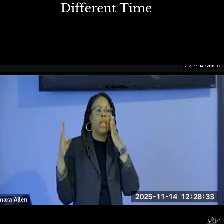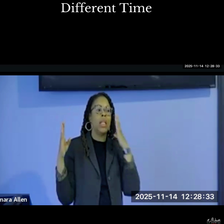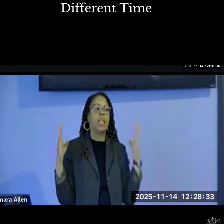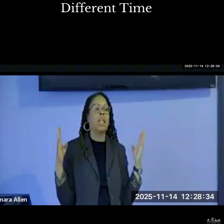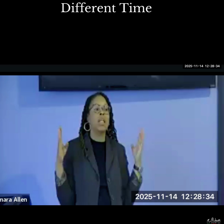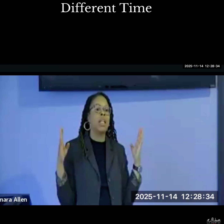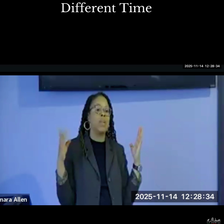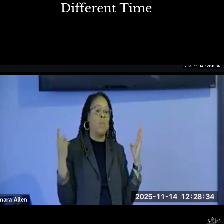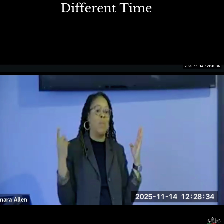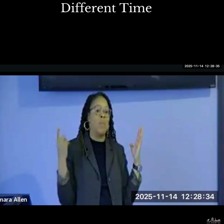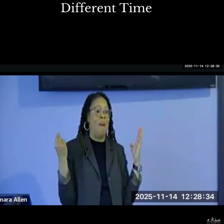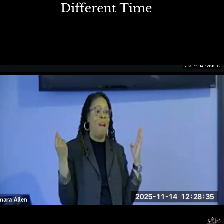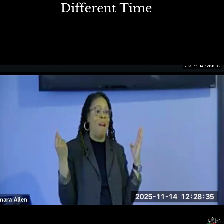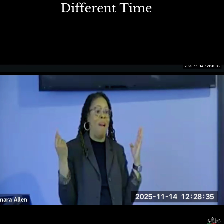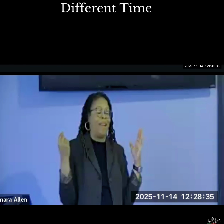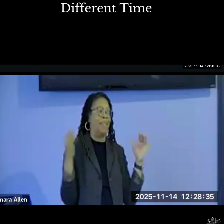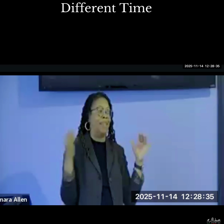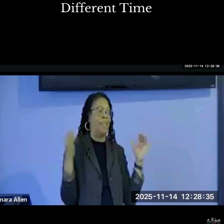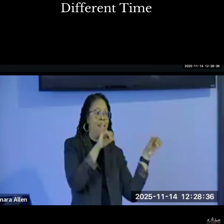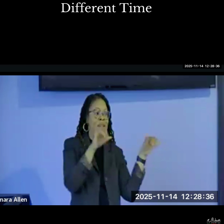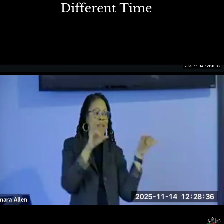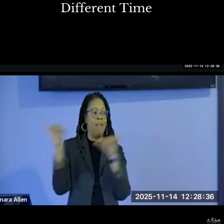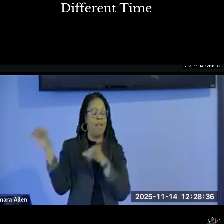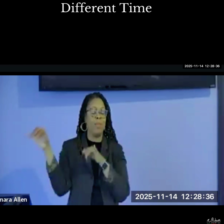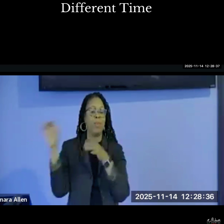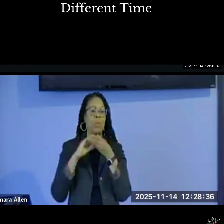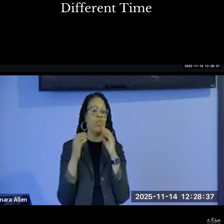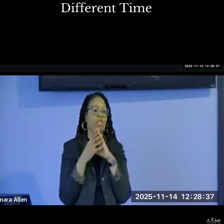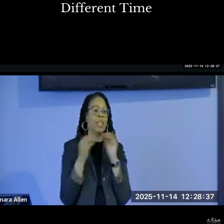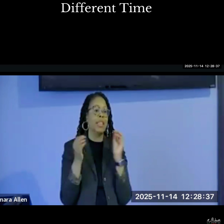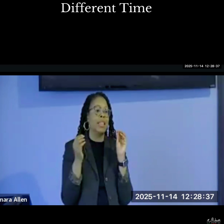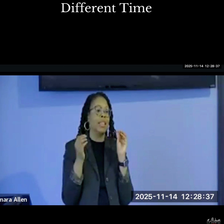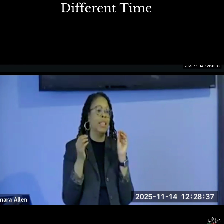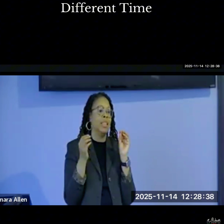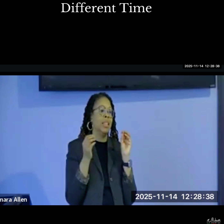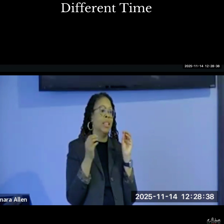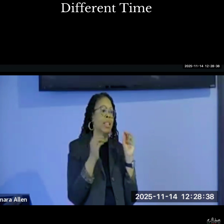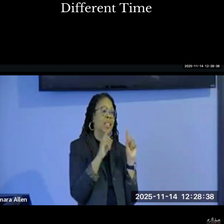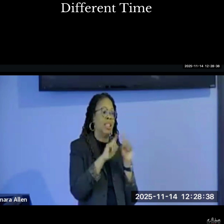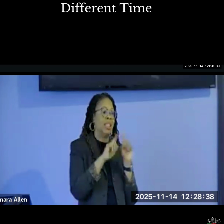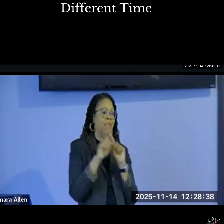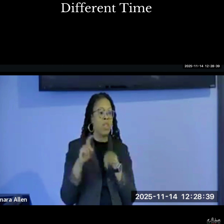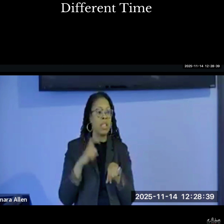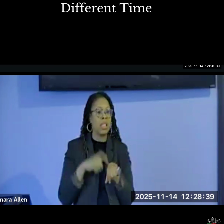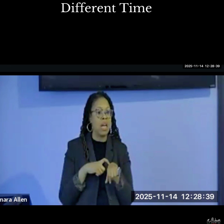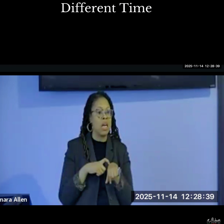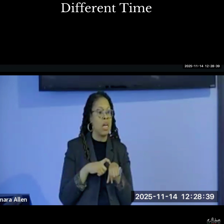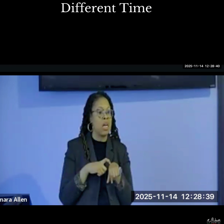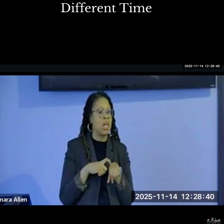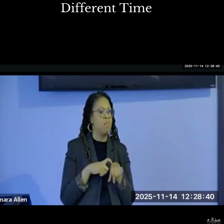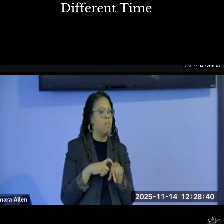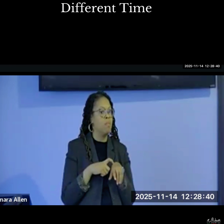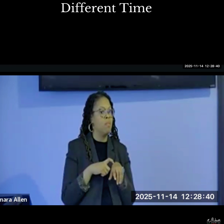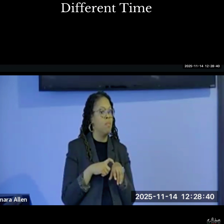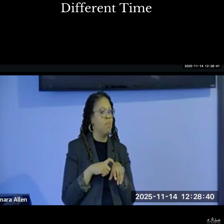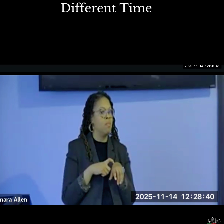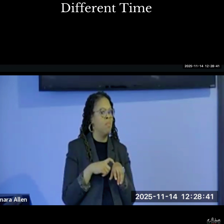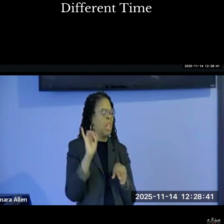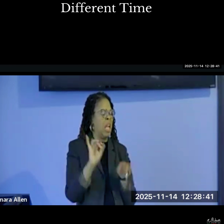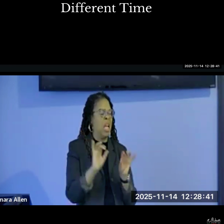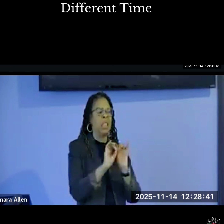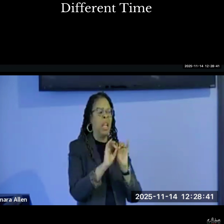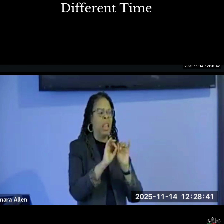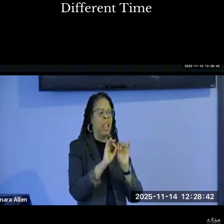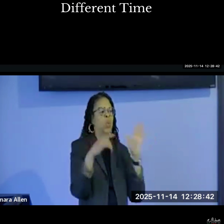1960s to the 2020. And what we see is the trends that appear through that timeline.